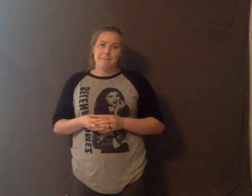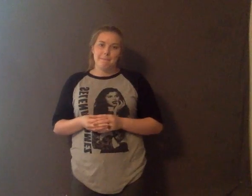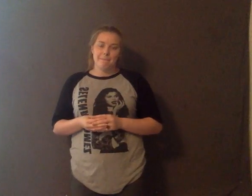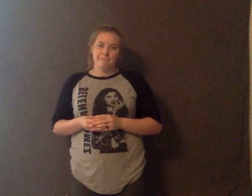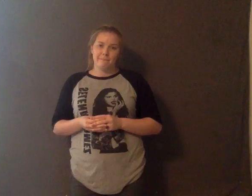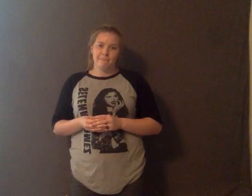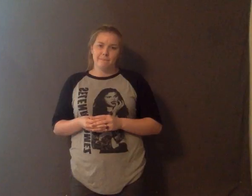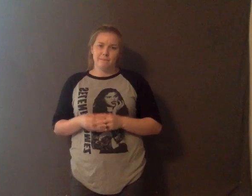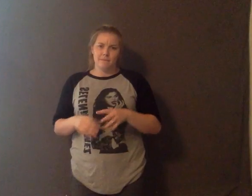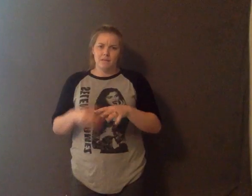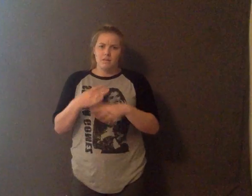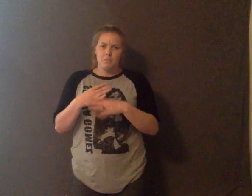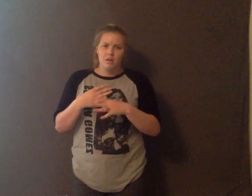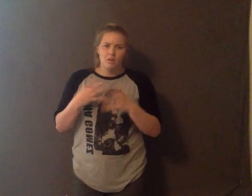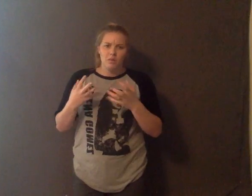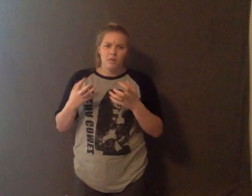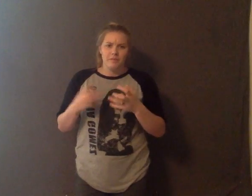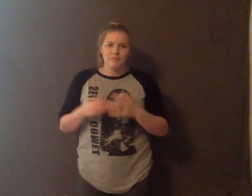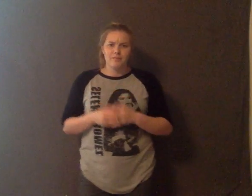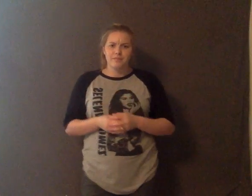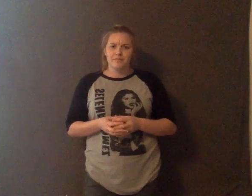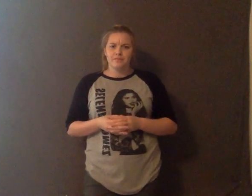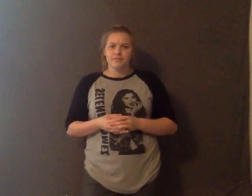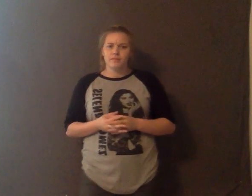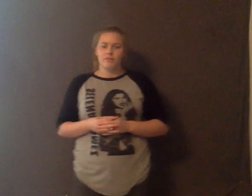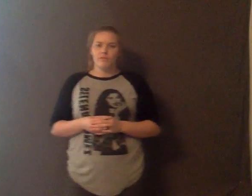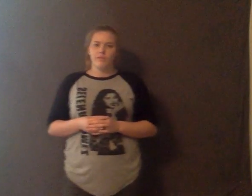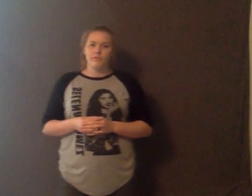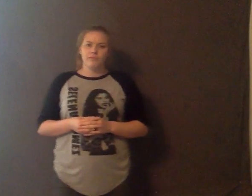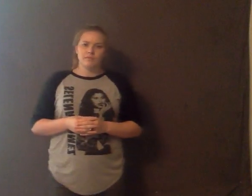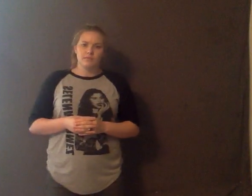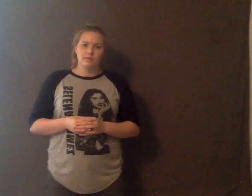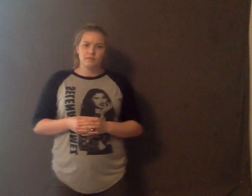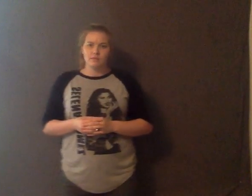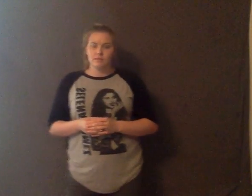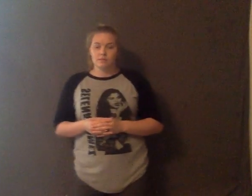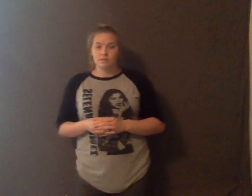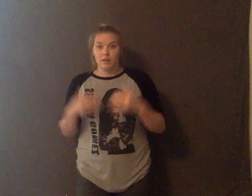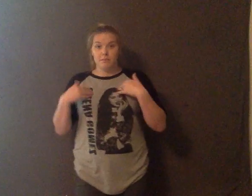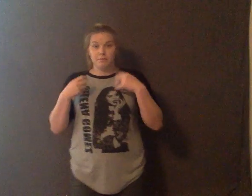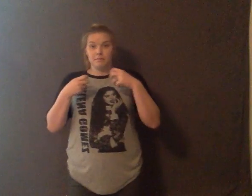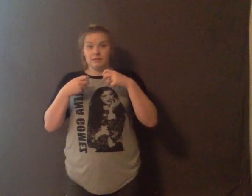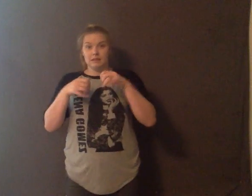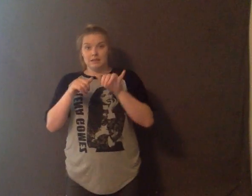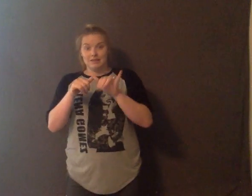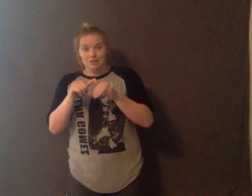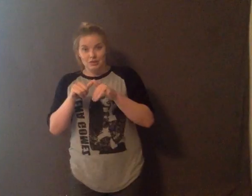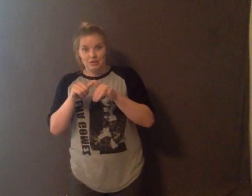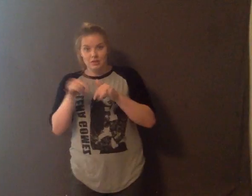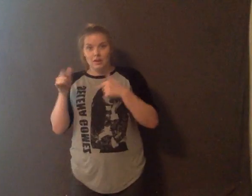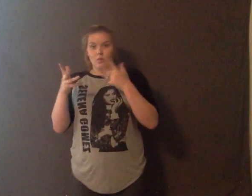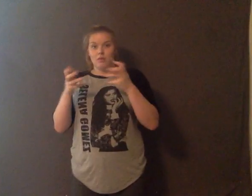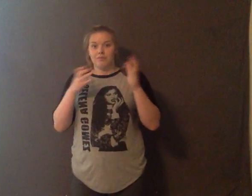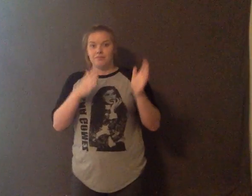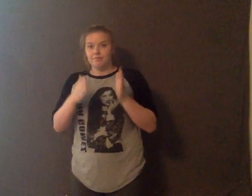do we want in our bodies? My background is in industrial and systems engineering, and that was my career path for a long